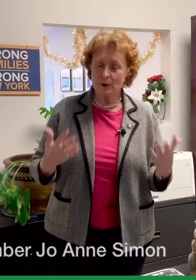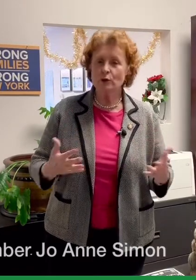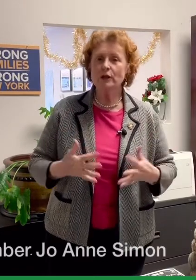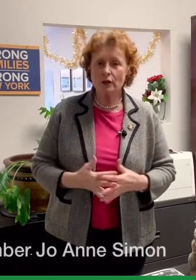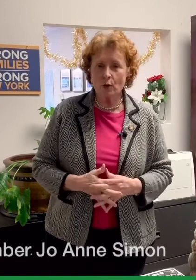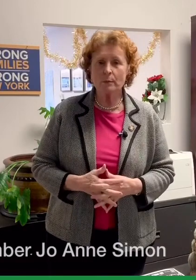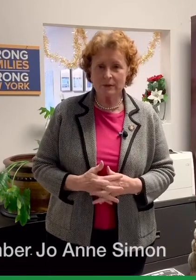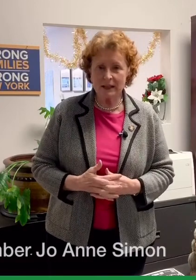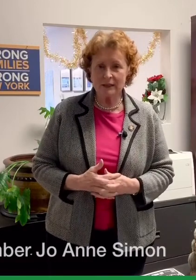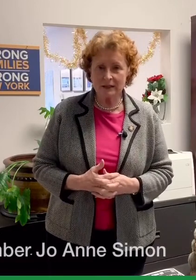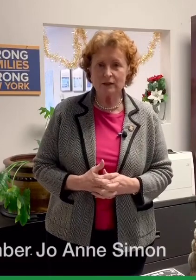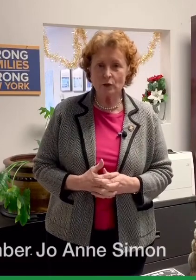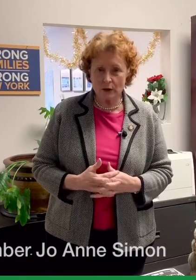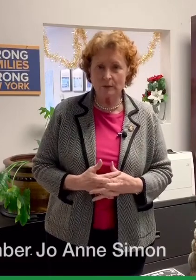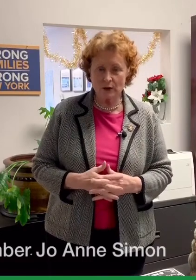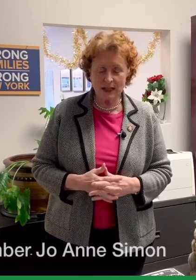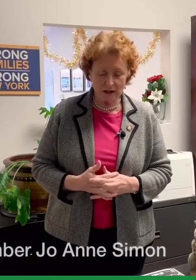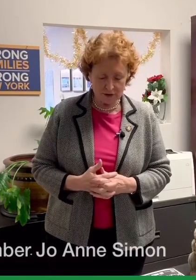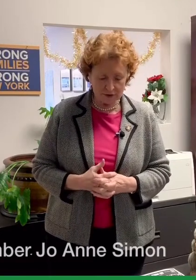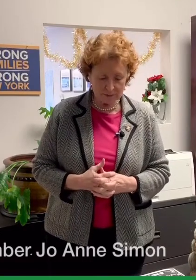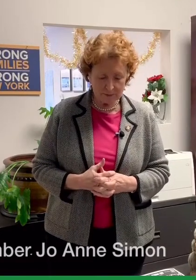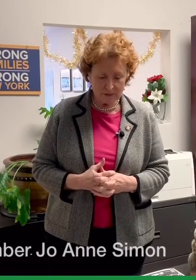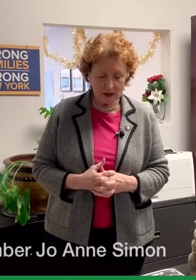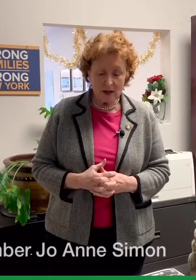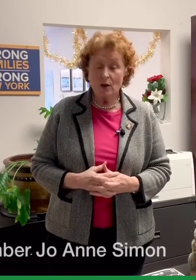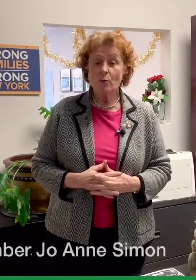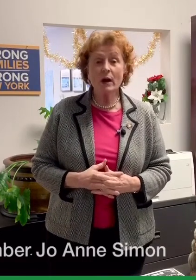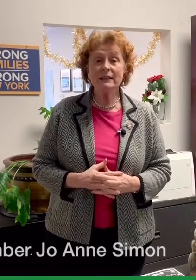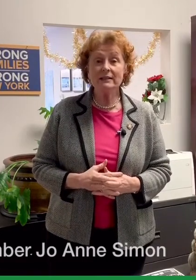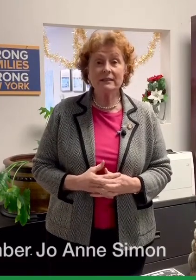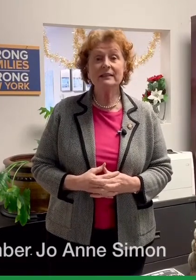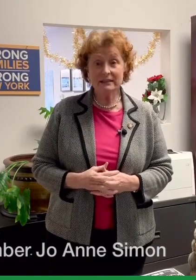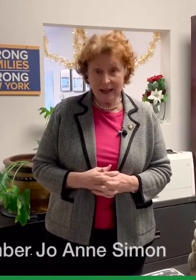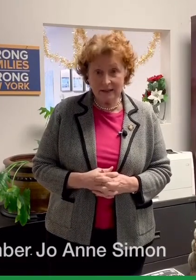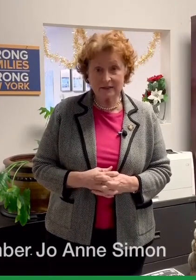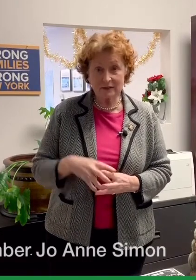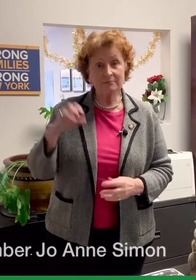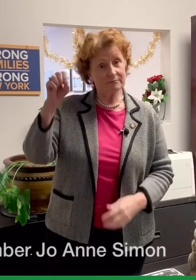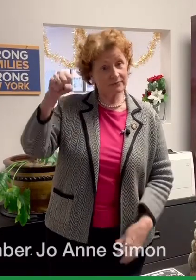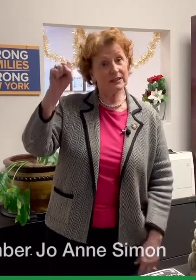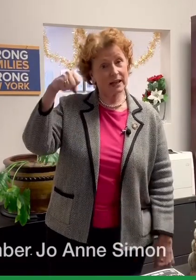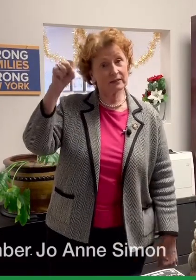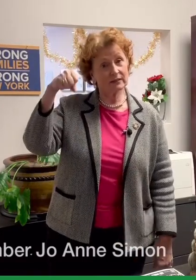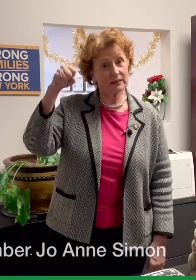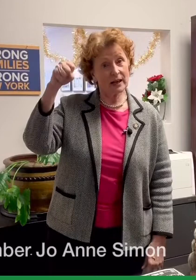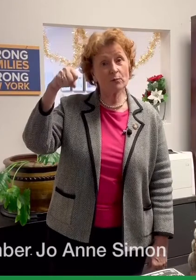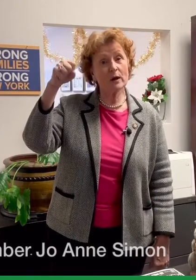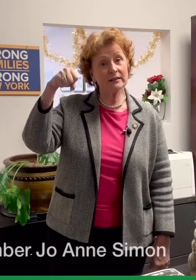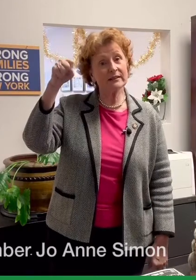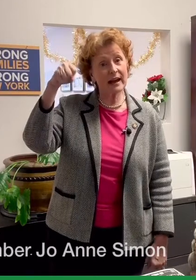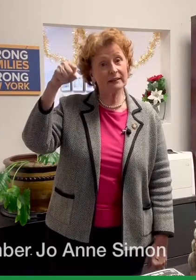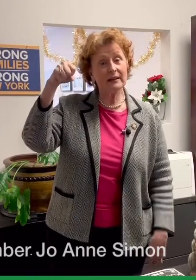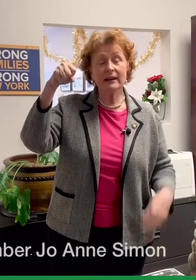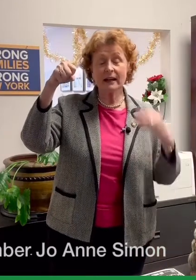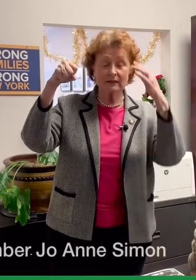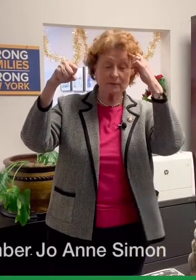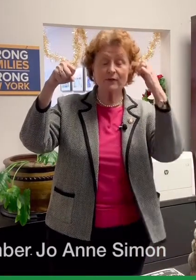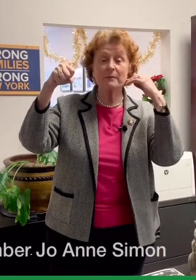can incorporate in your communications. One is yes, yes. And what is that? It's from the